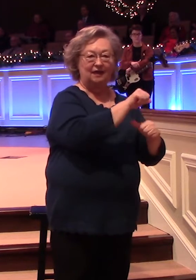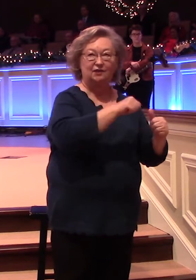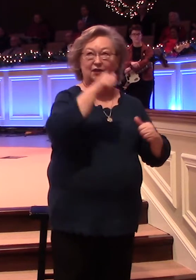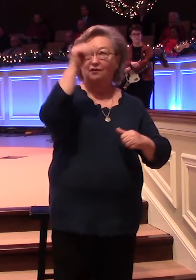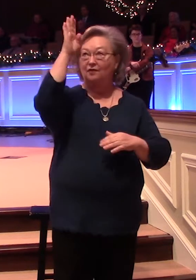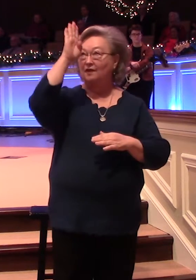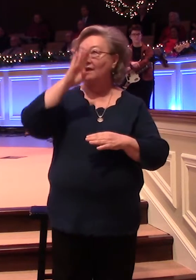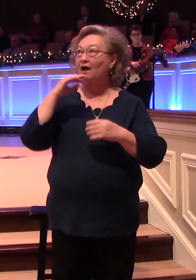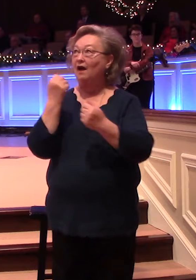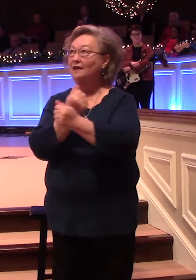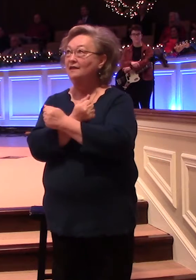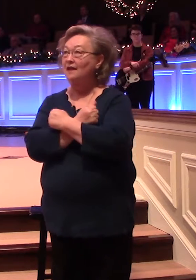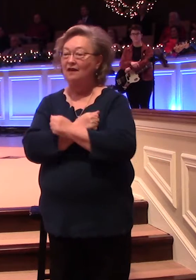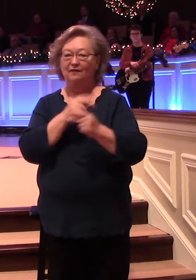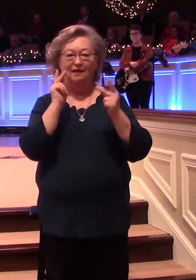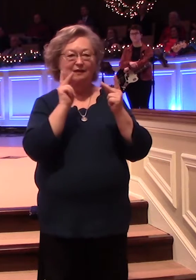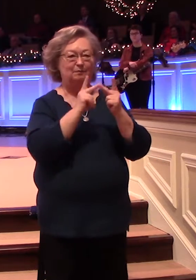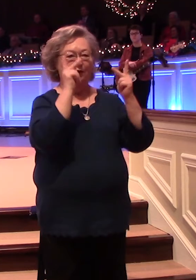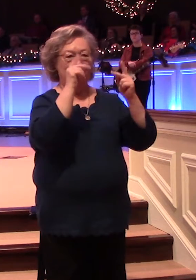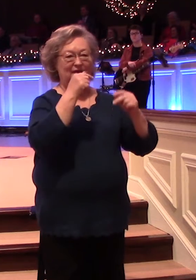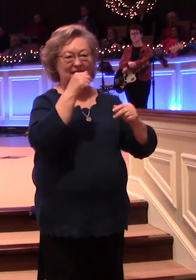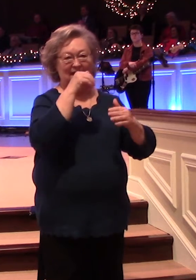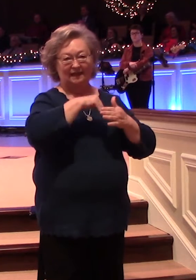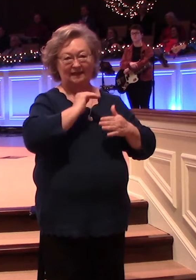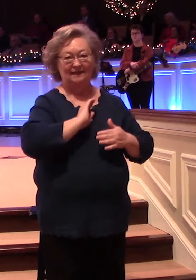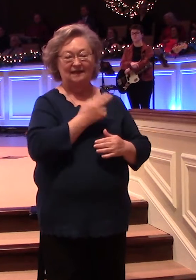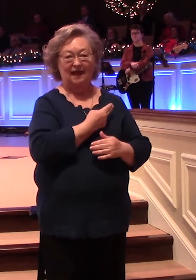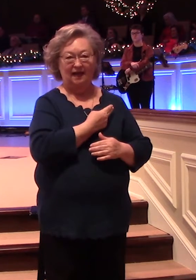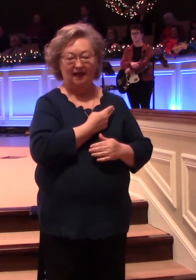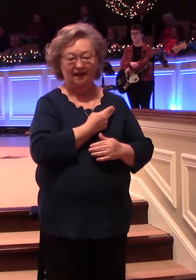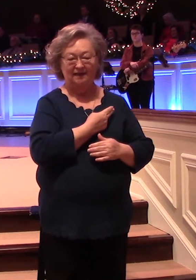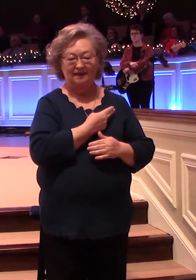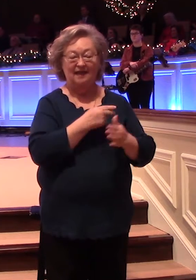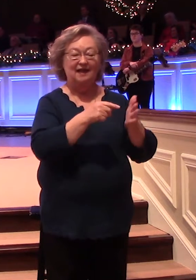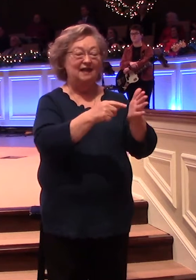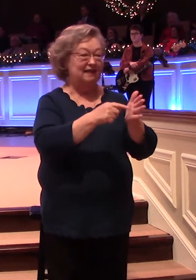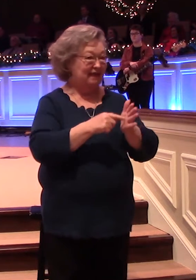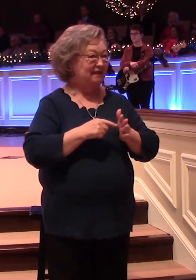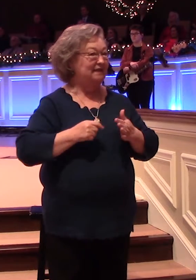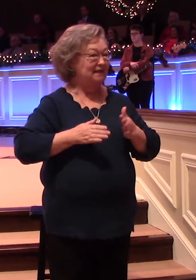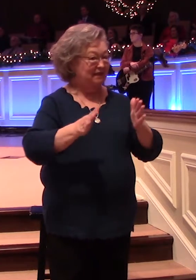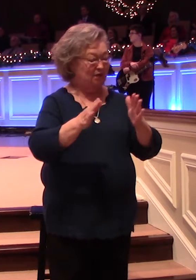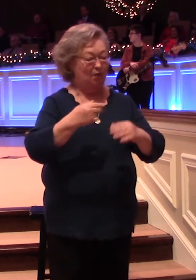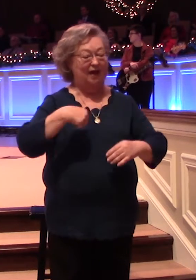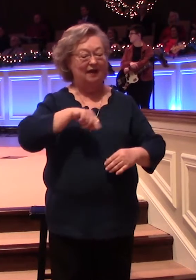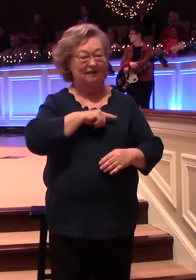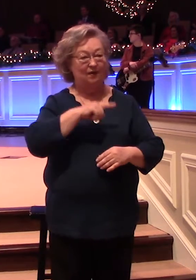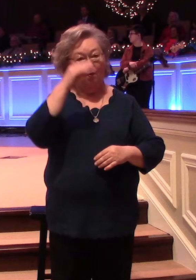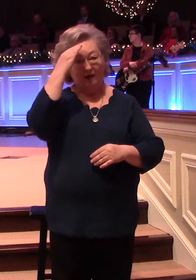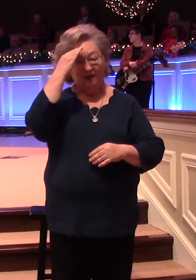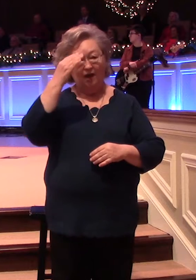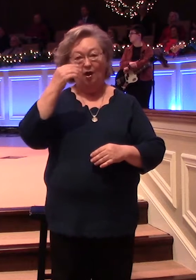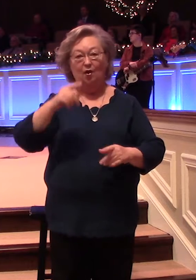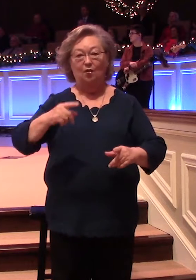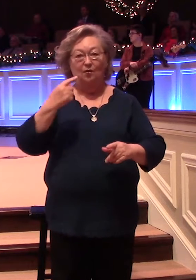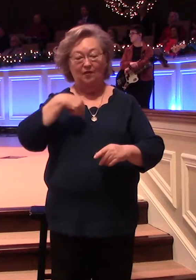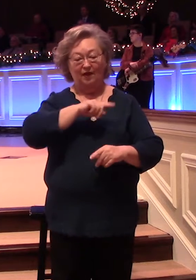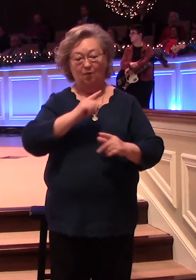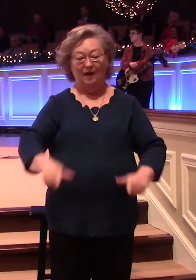us. By this we know that we abide in God and he in